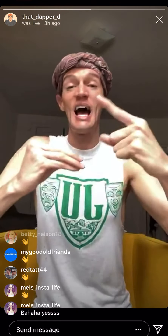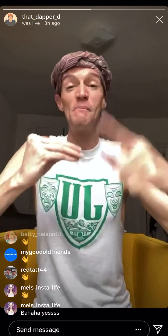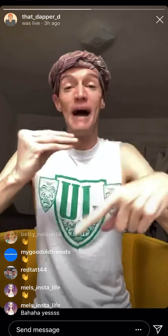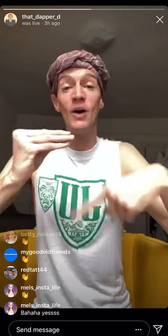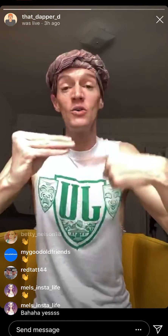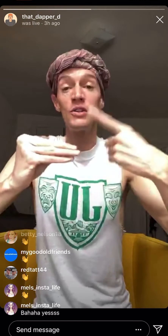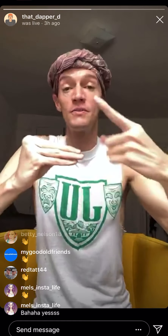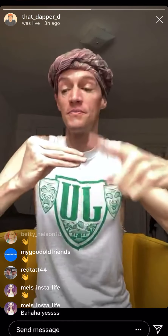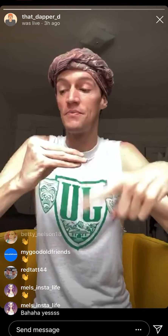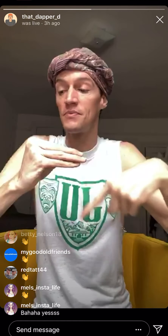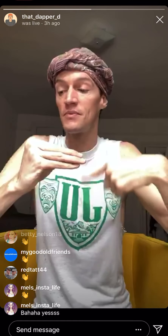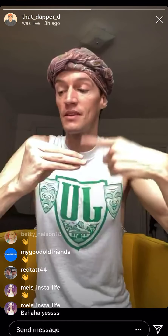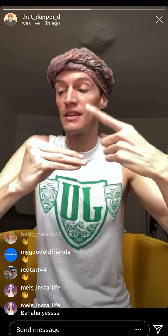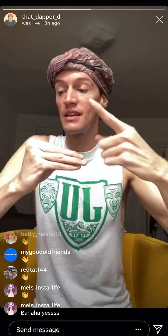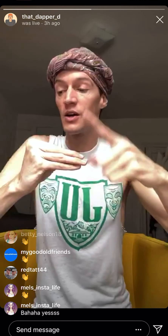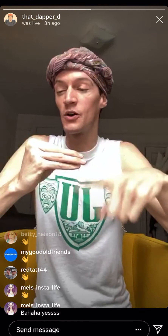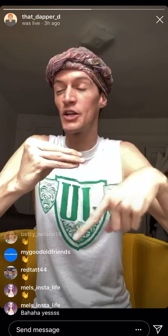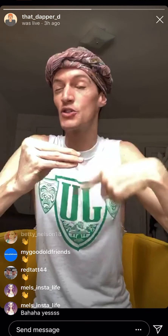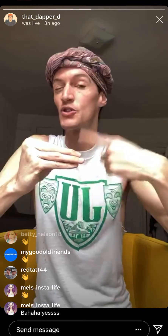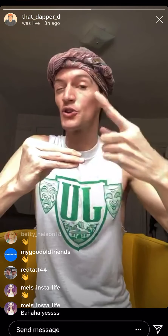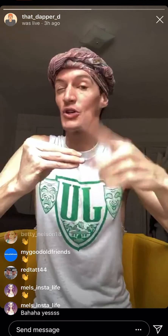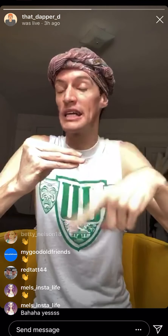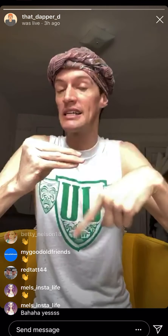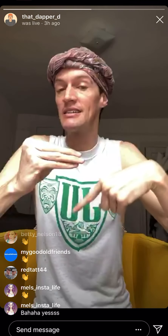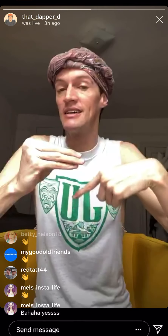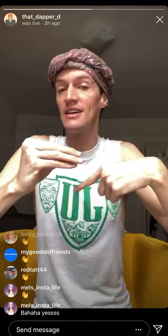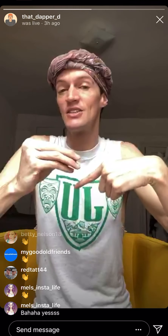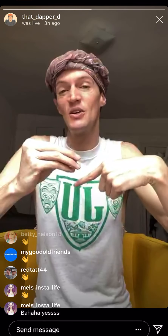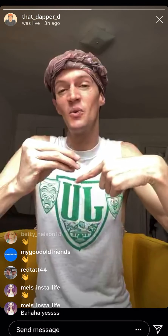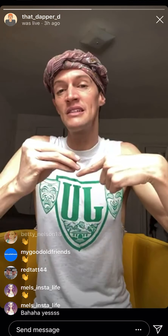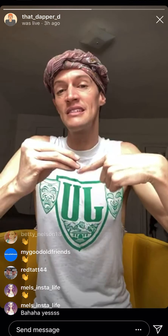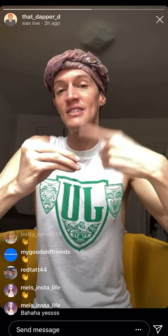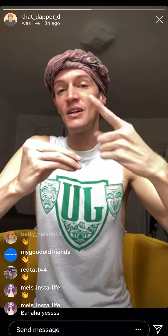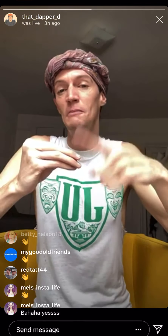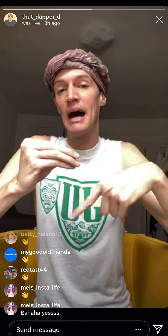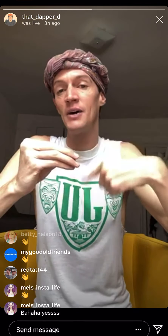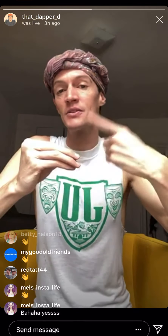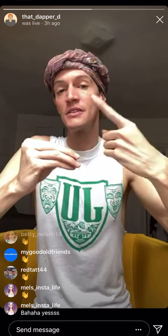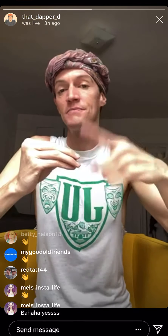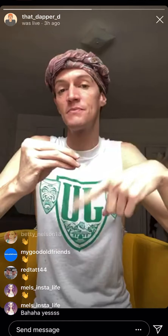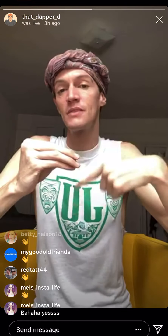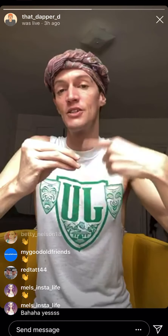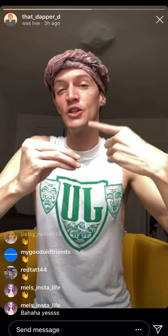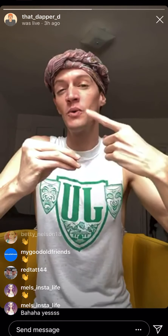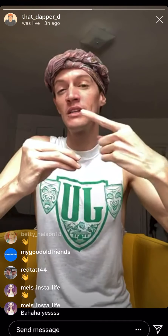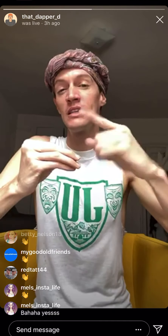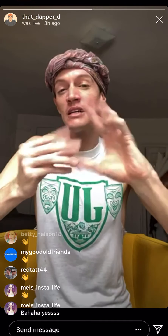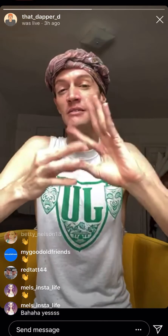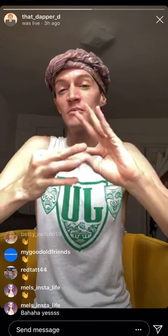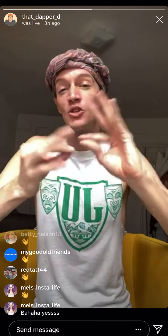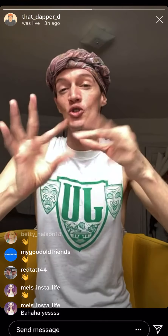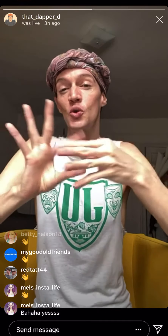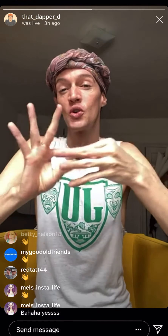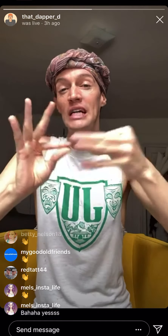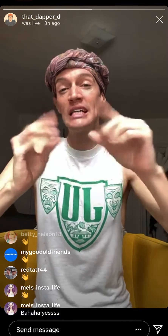about or concerning so what's this all about do you know what the the story is